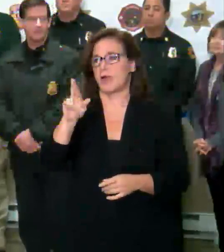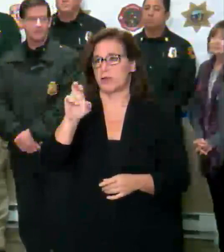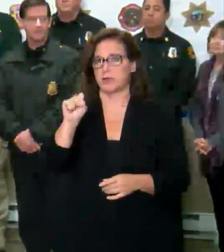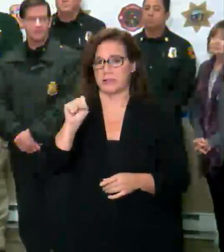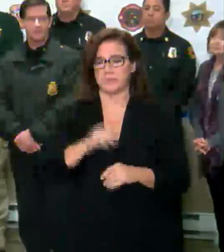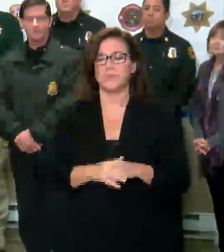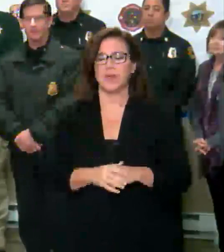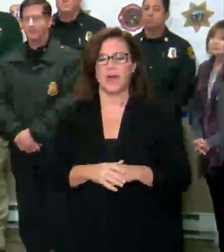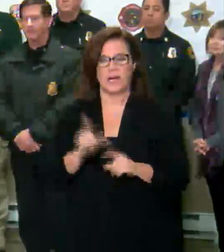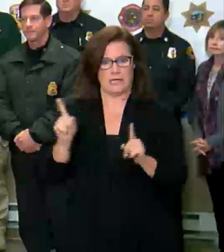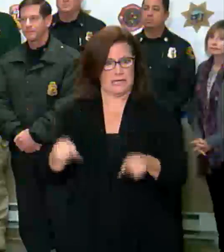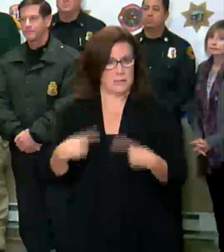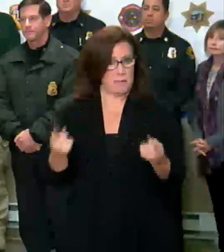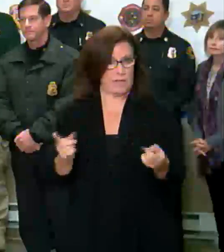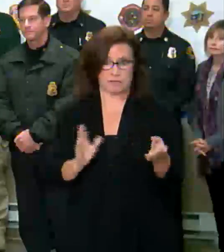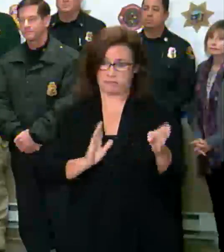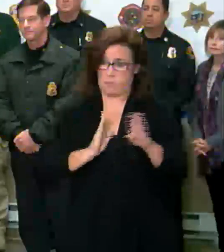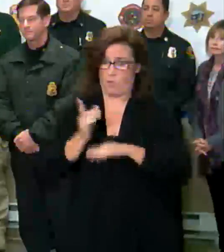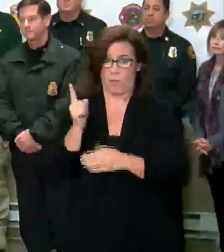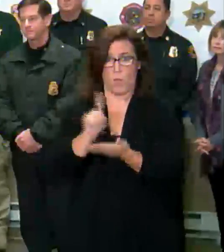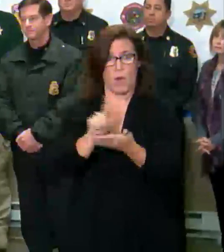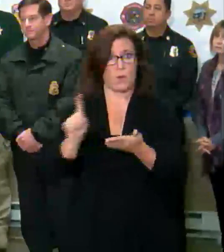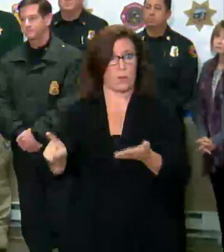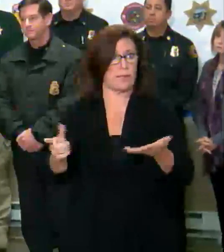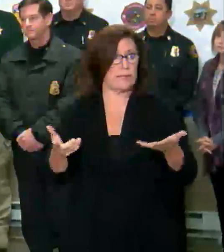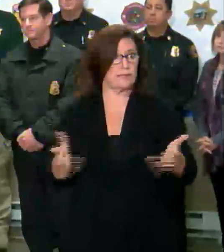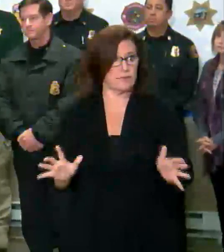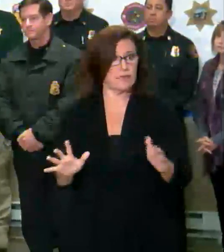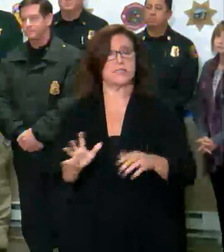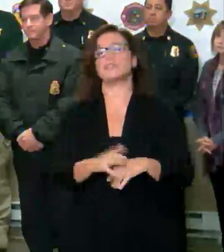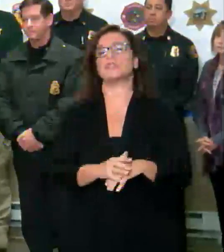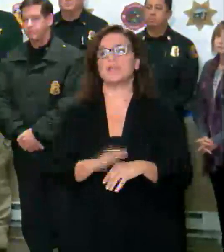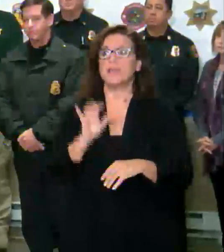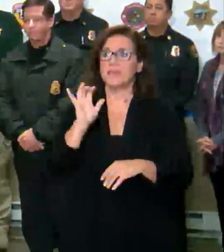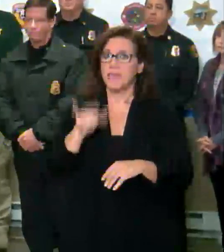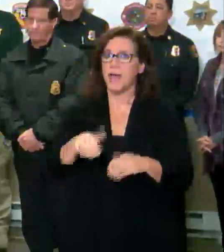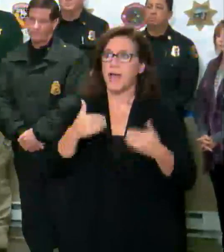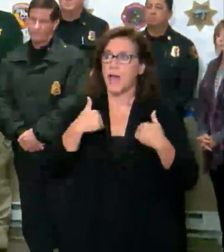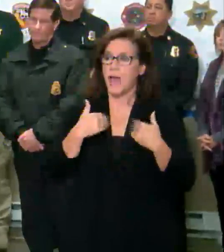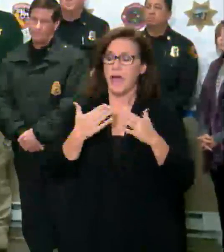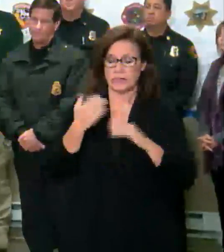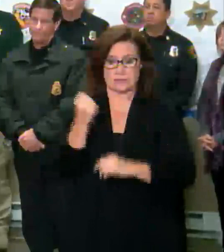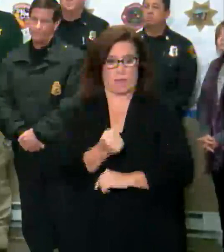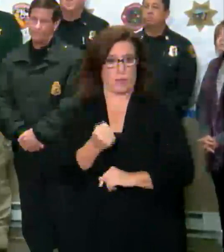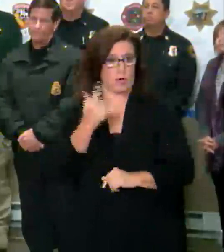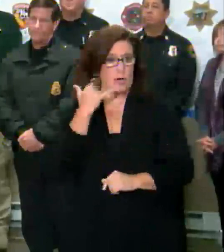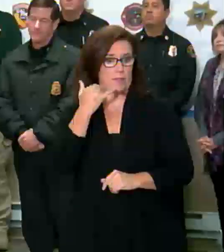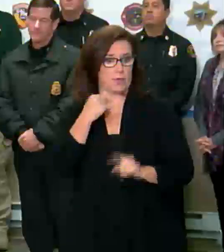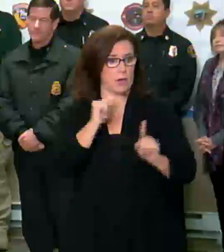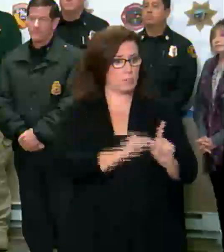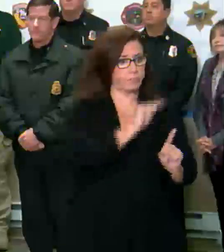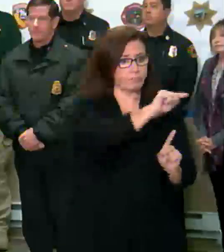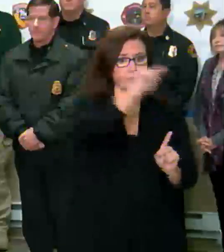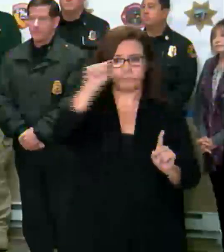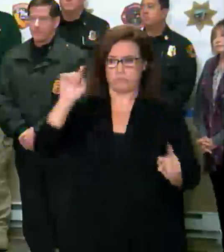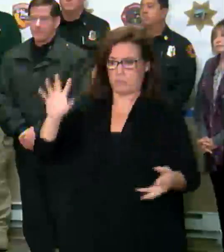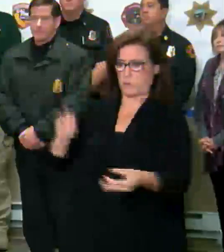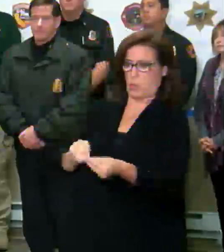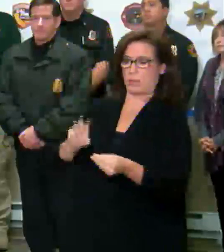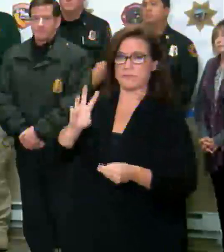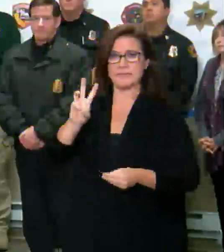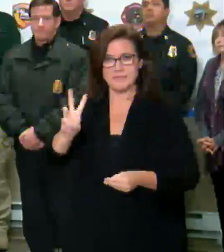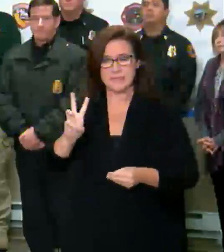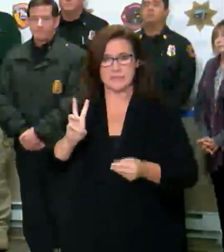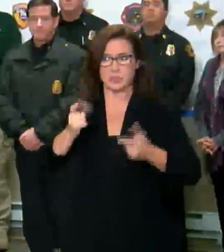this Southern California fire siege began, which ultimately 6 large fires across Southern California. As